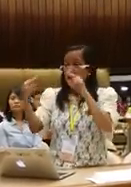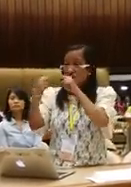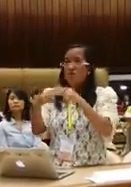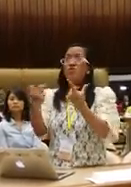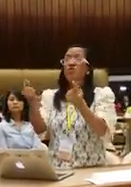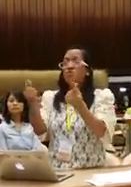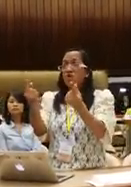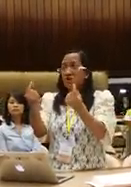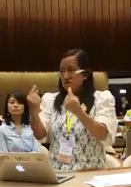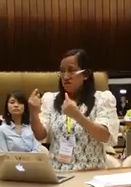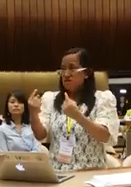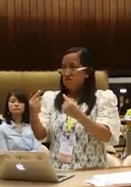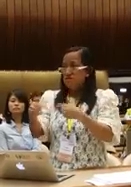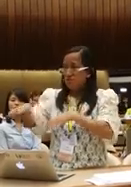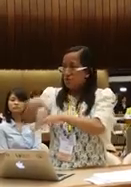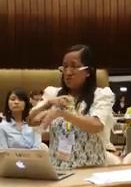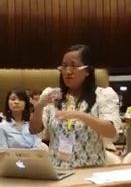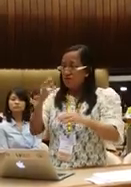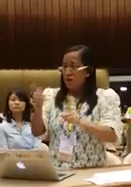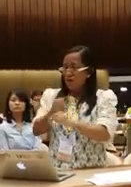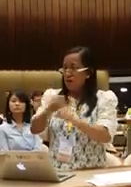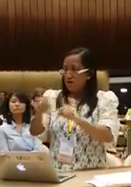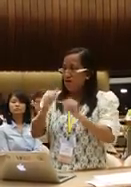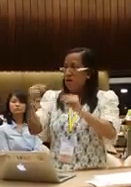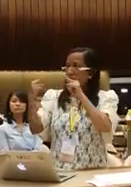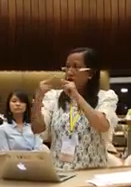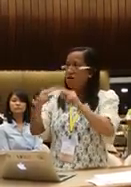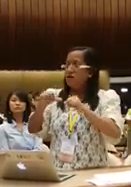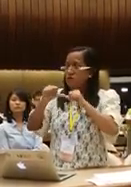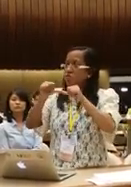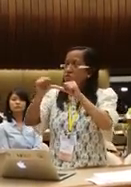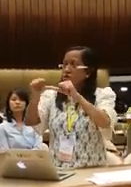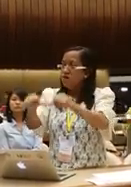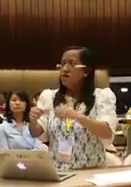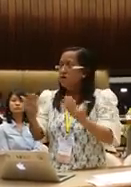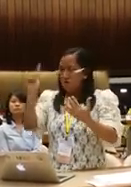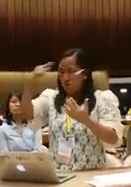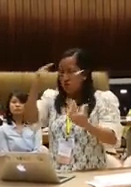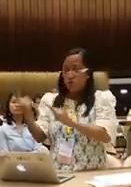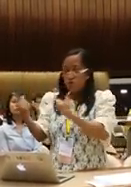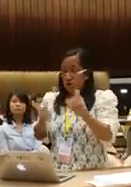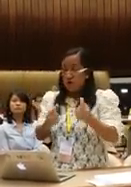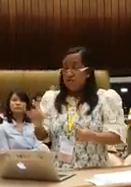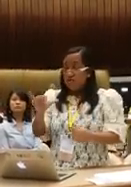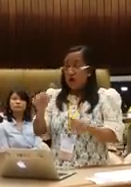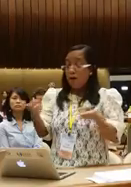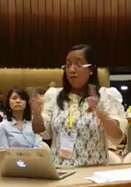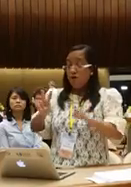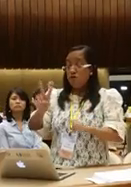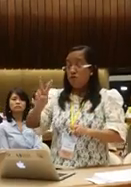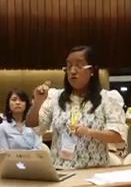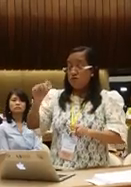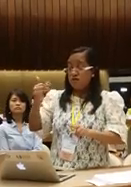to the 2014 findings of the CEDAW Committee upholding the complaint of the rape case of a deaf minor. To this day,